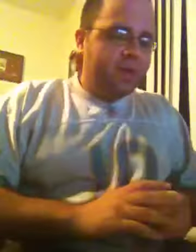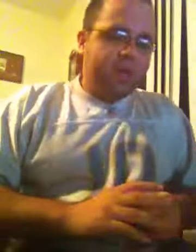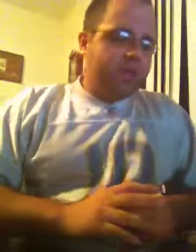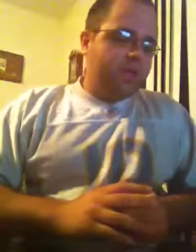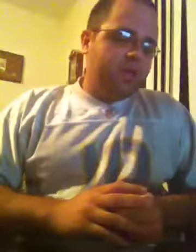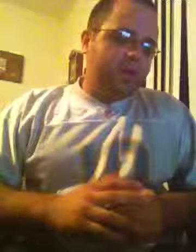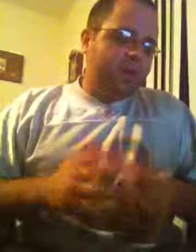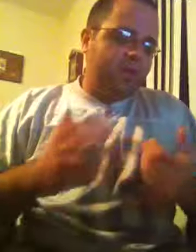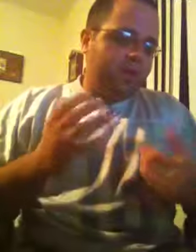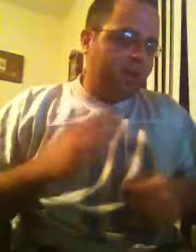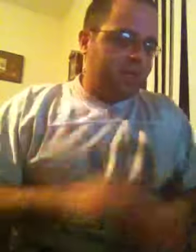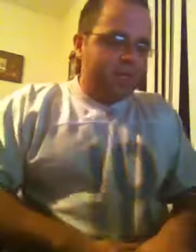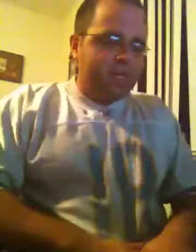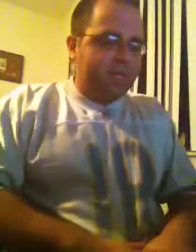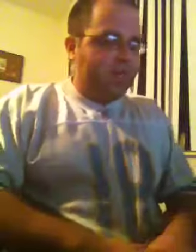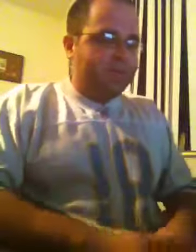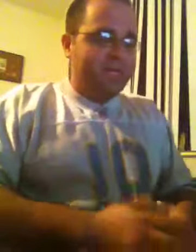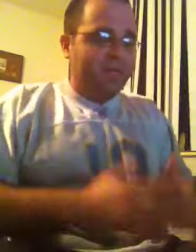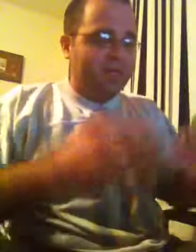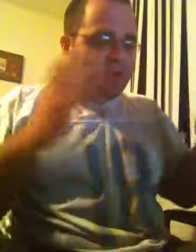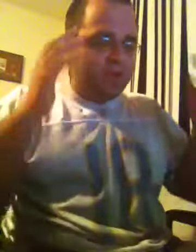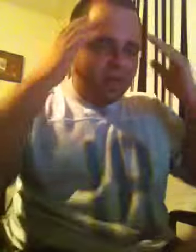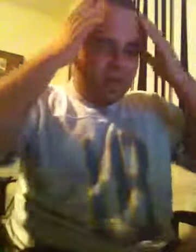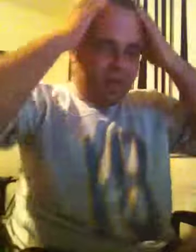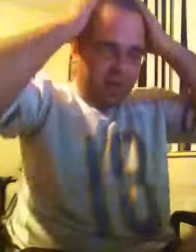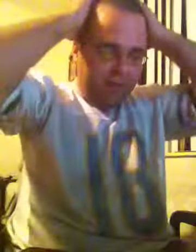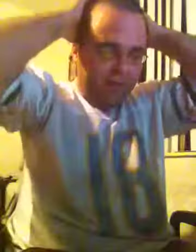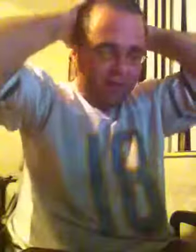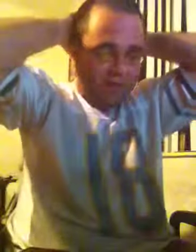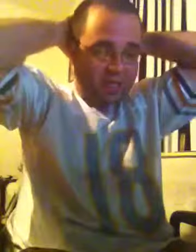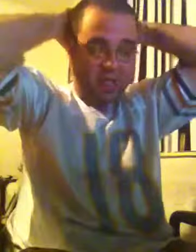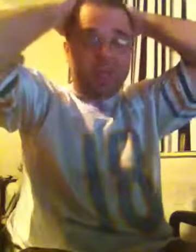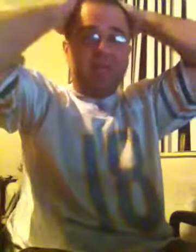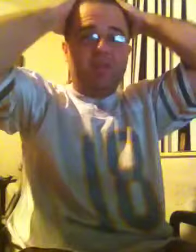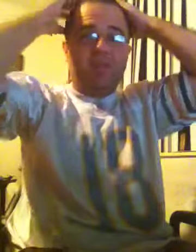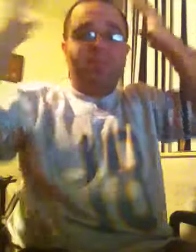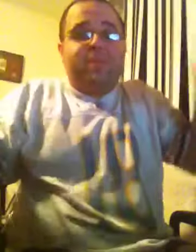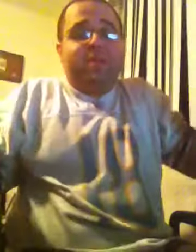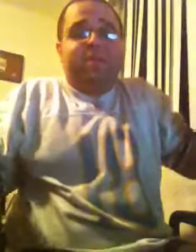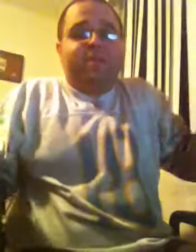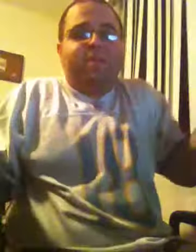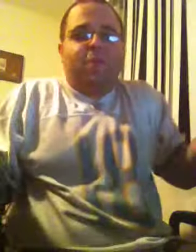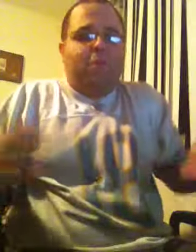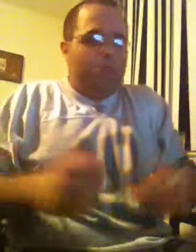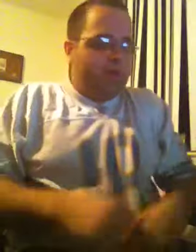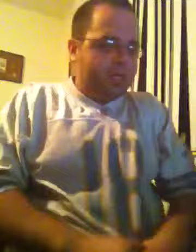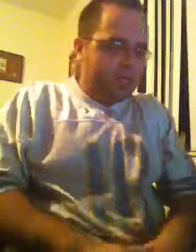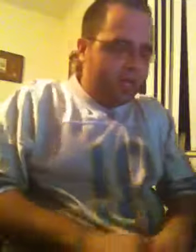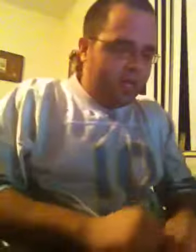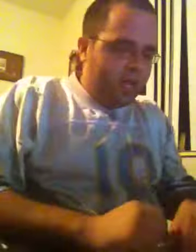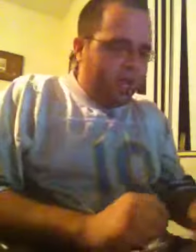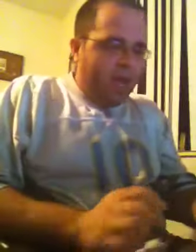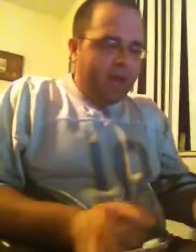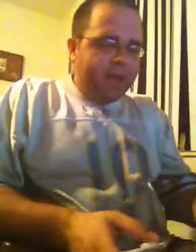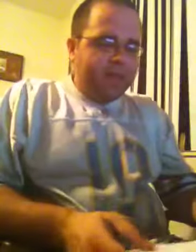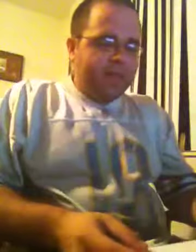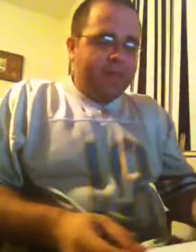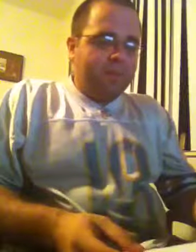Without you, dude, I feel lost. I'm telling you. I write in this and I teared up because I feel lost. I can't